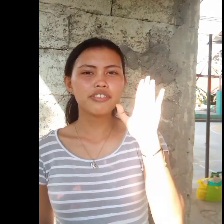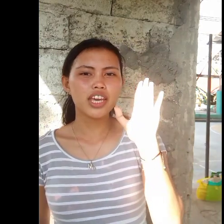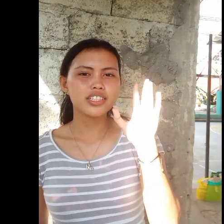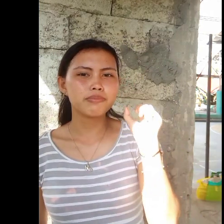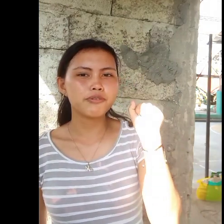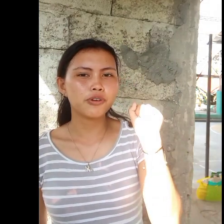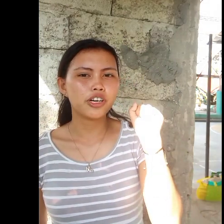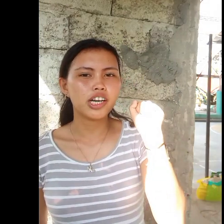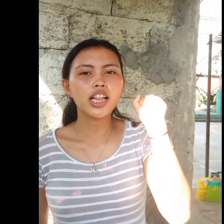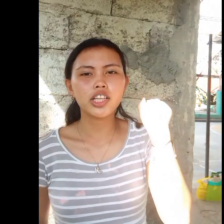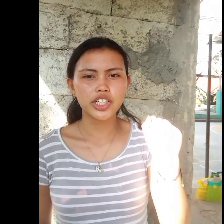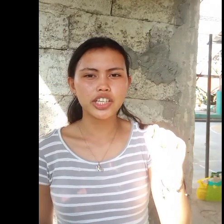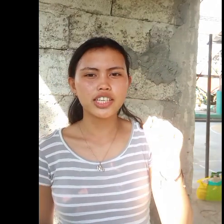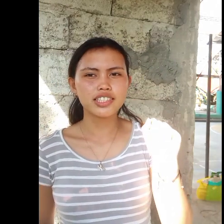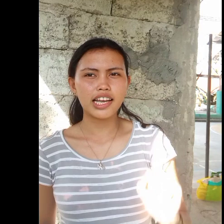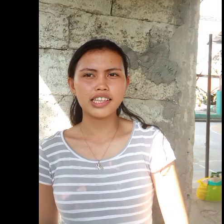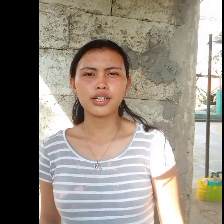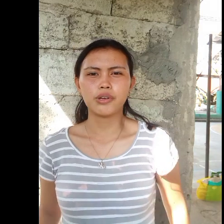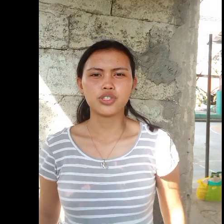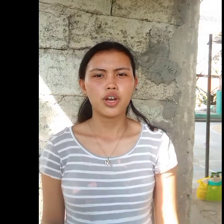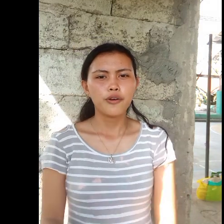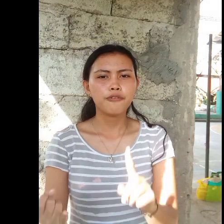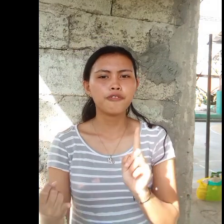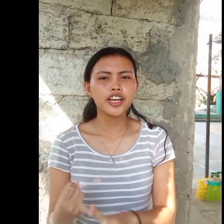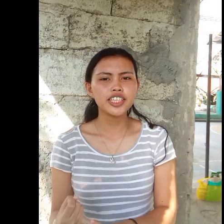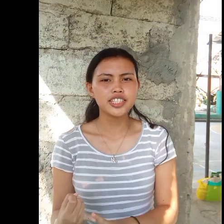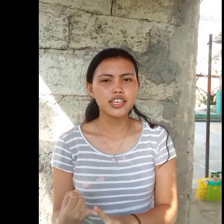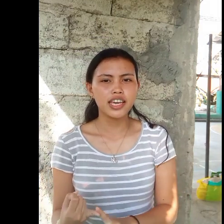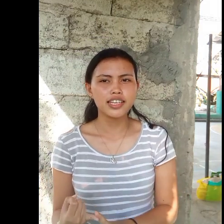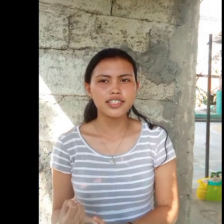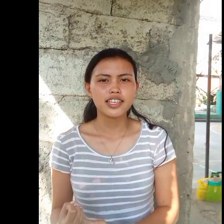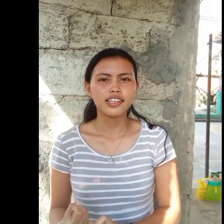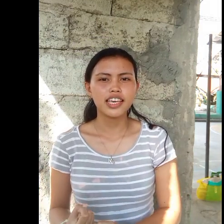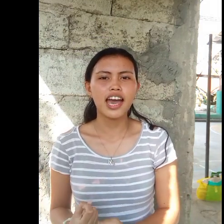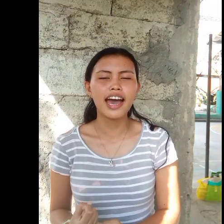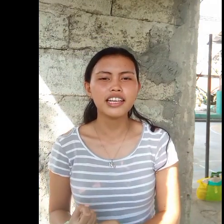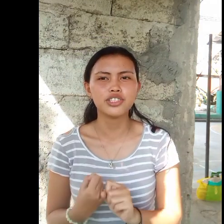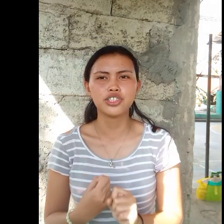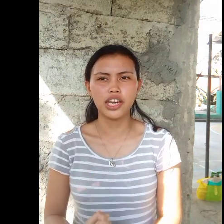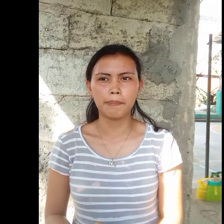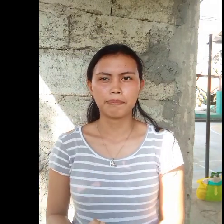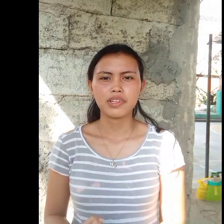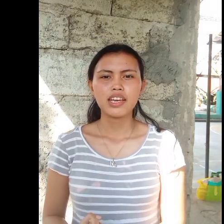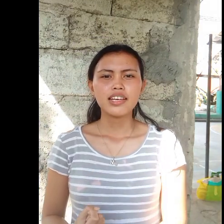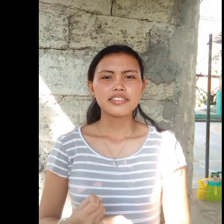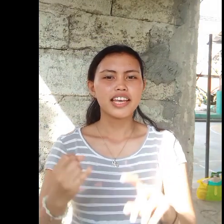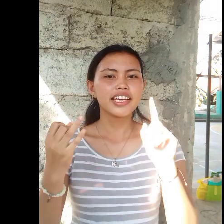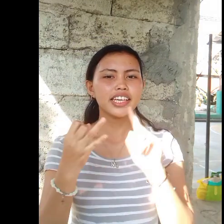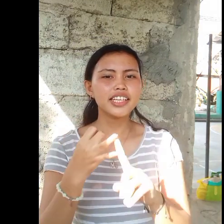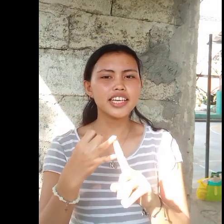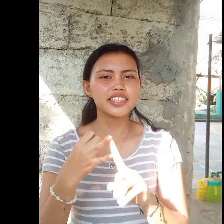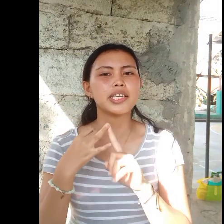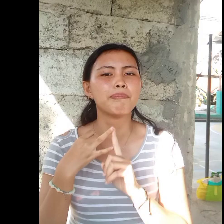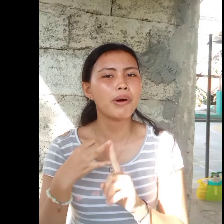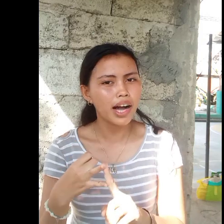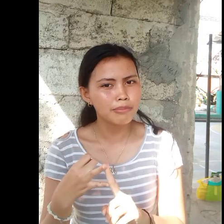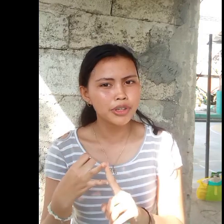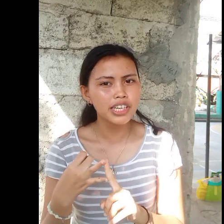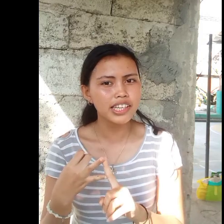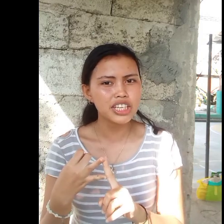five things before learning sign language. First is the hand shape. Second is the palm